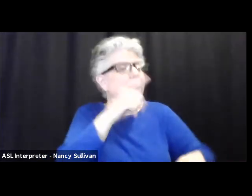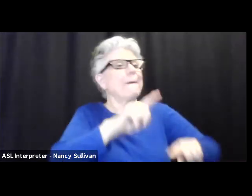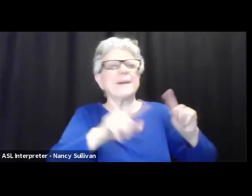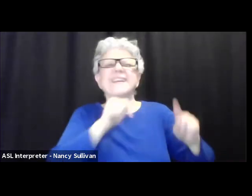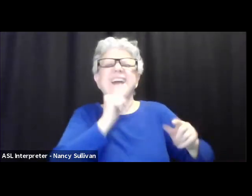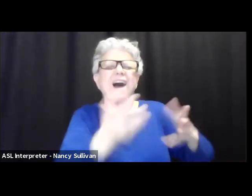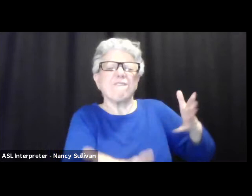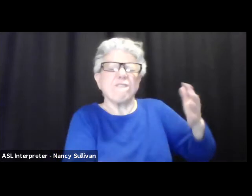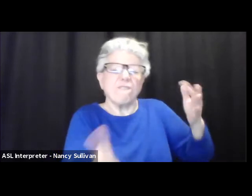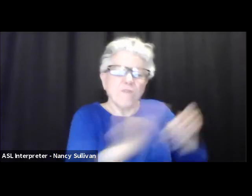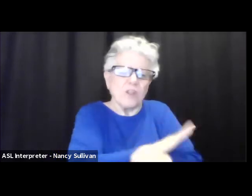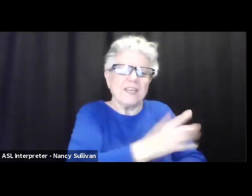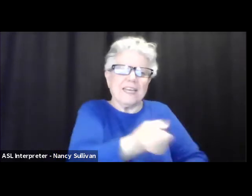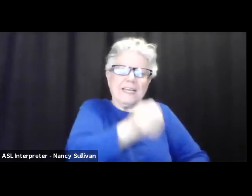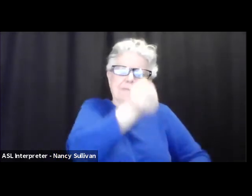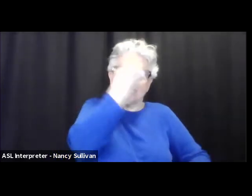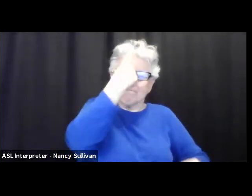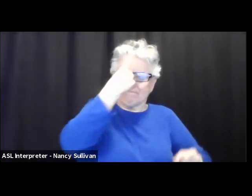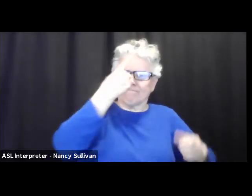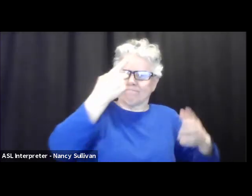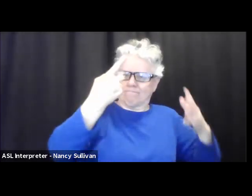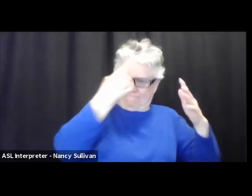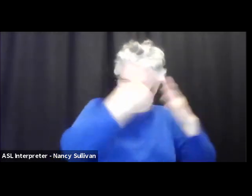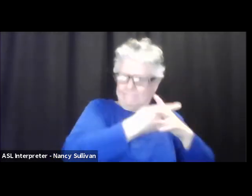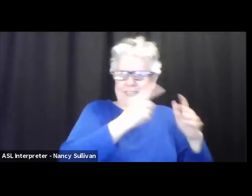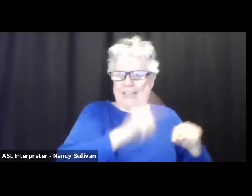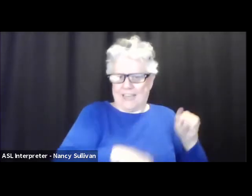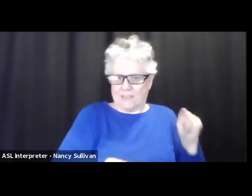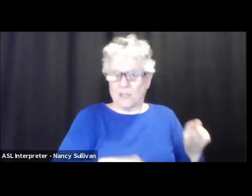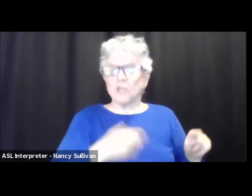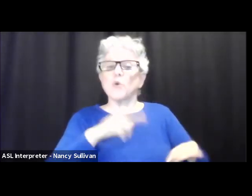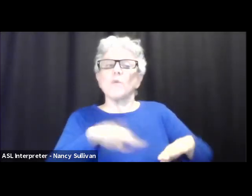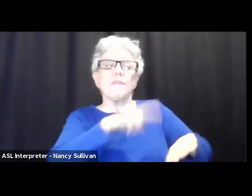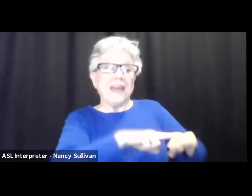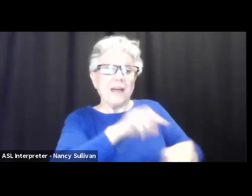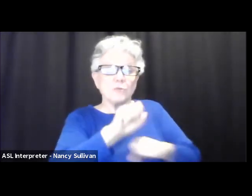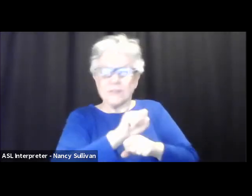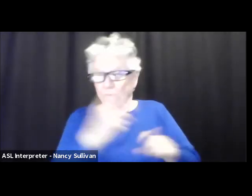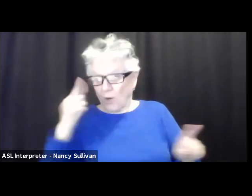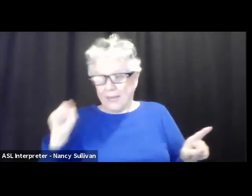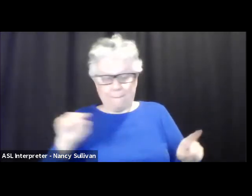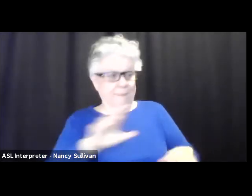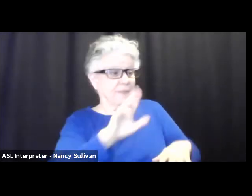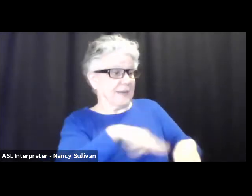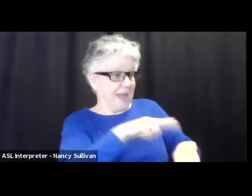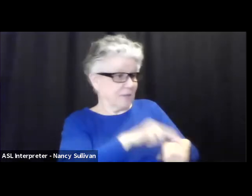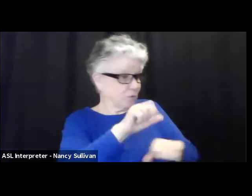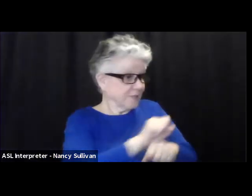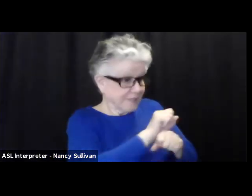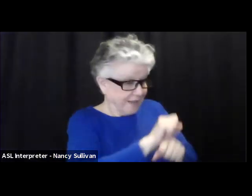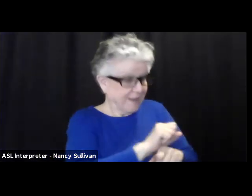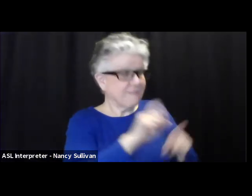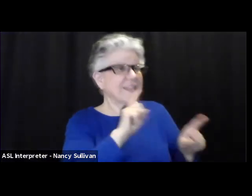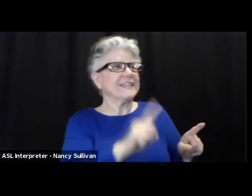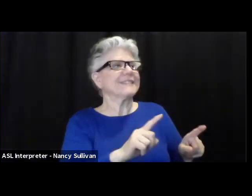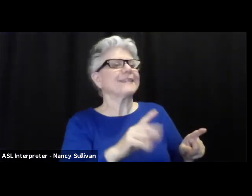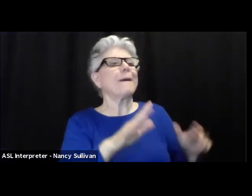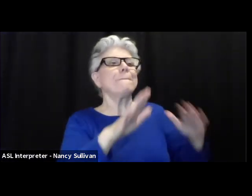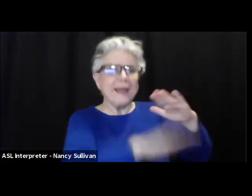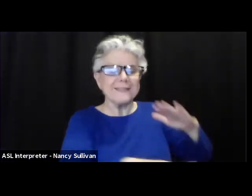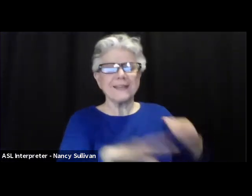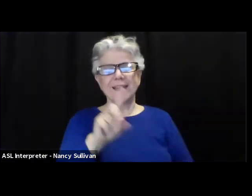it. So for Aristotle, the natural slave is an essentially defective human